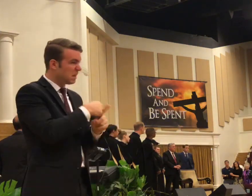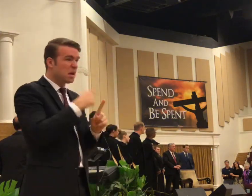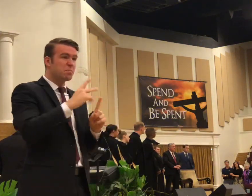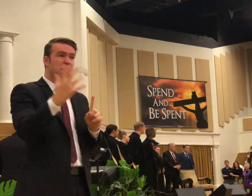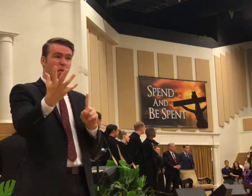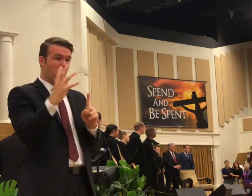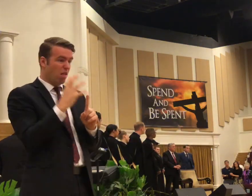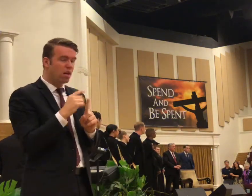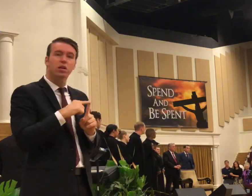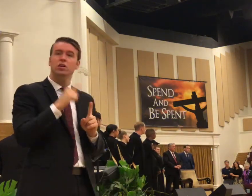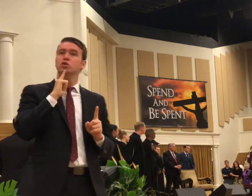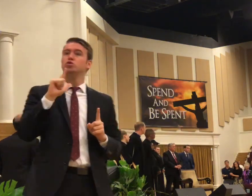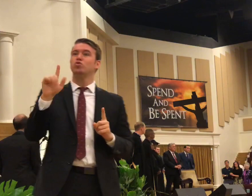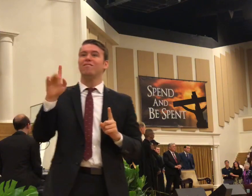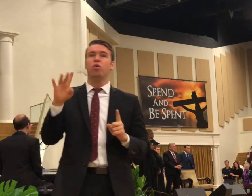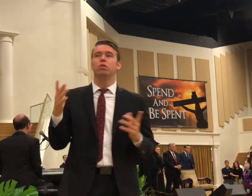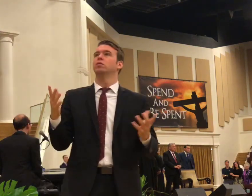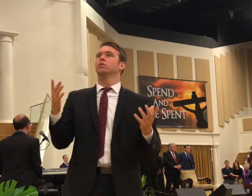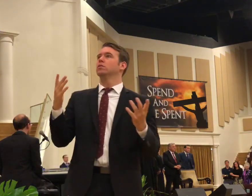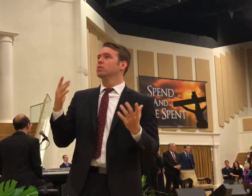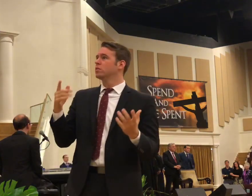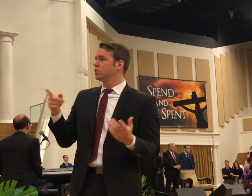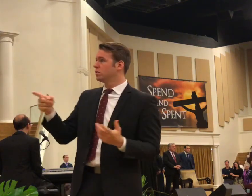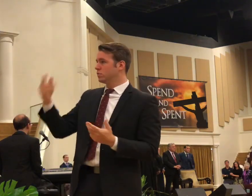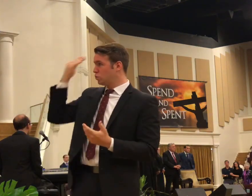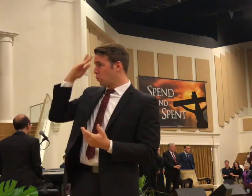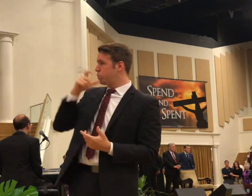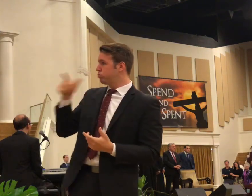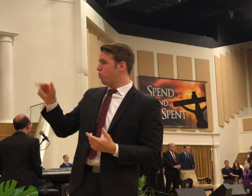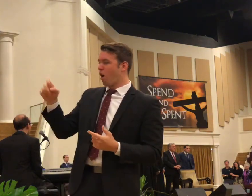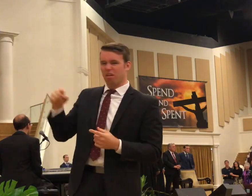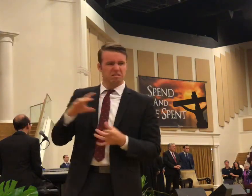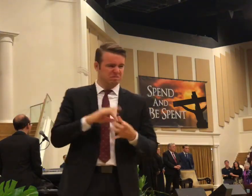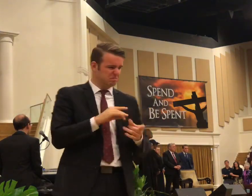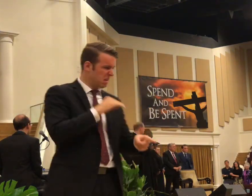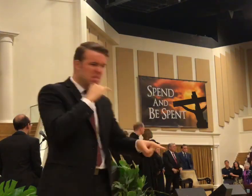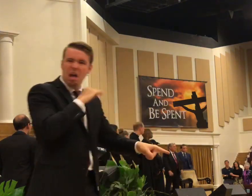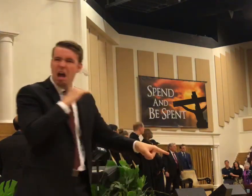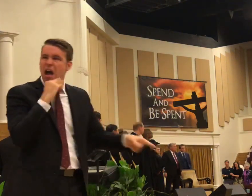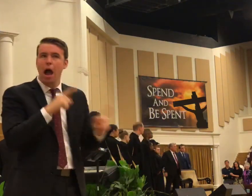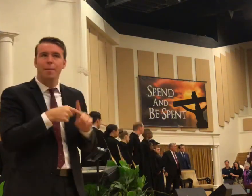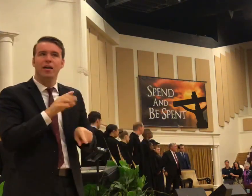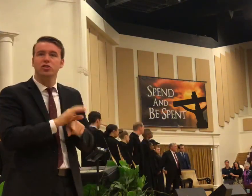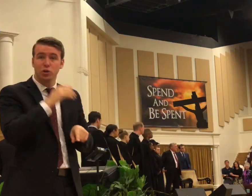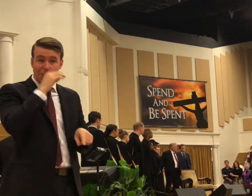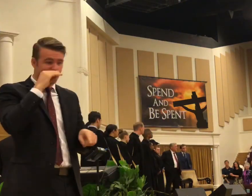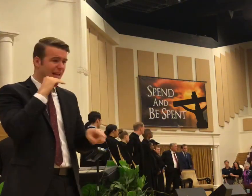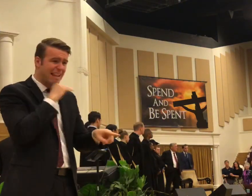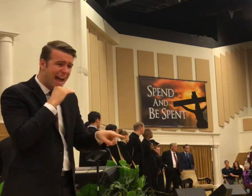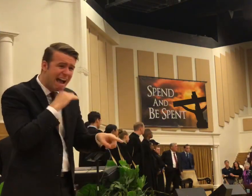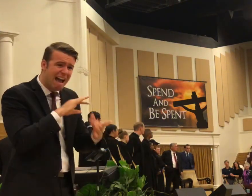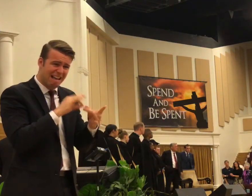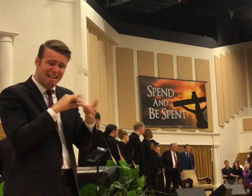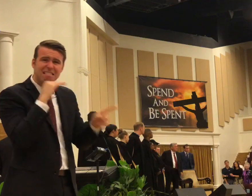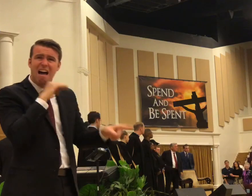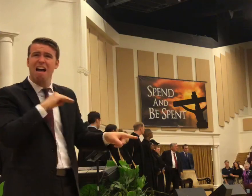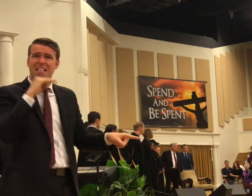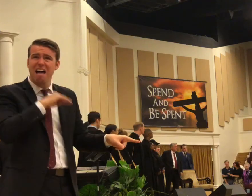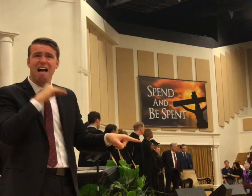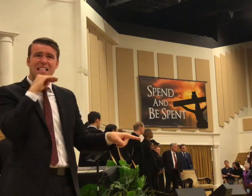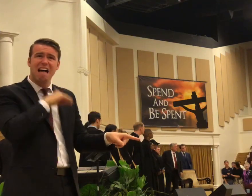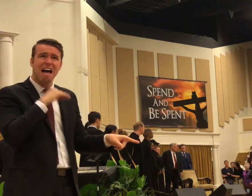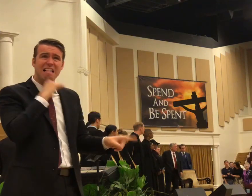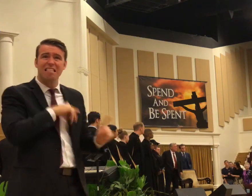gathered around. Here's this 24-year-old kid, don't even know the man from Adam, and he's lying about the church and lying about the training center, just lie after lie after